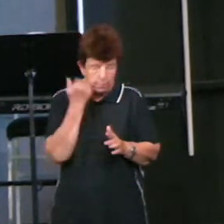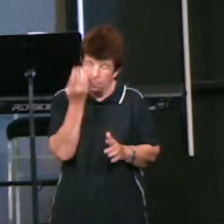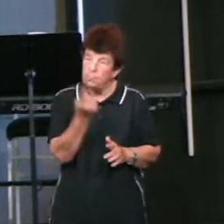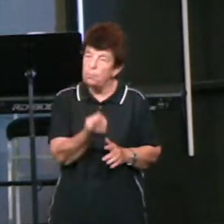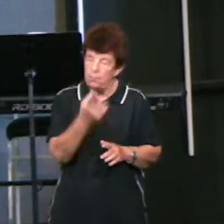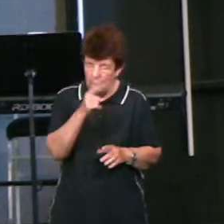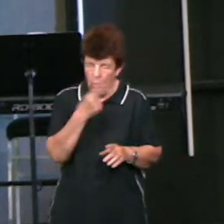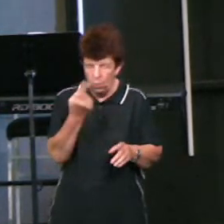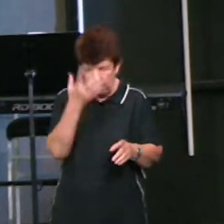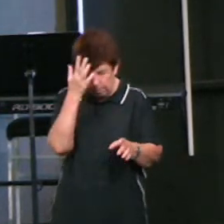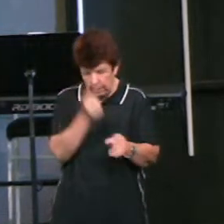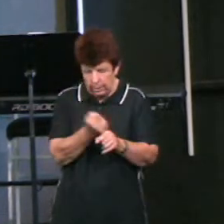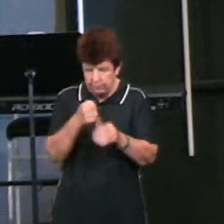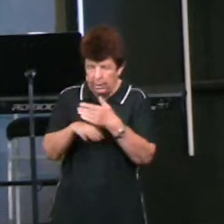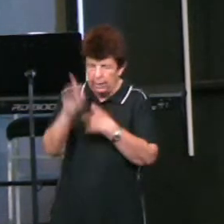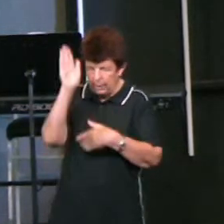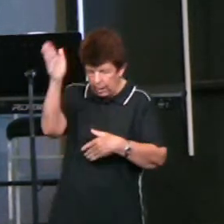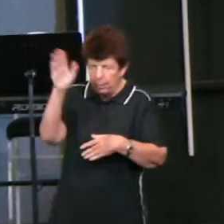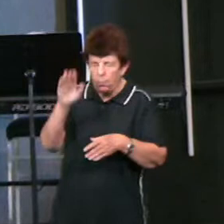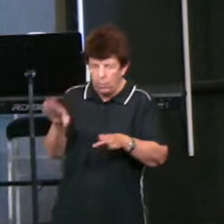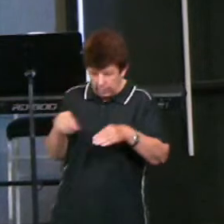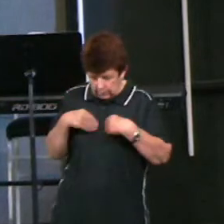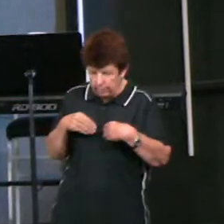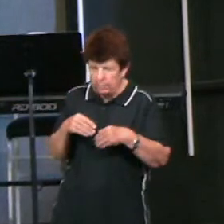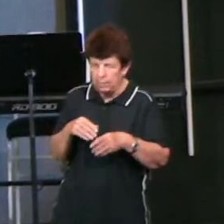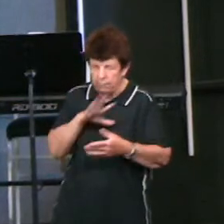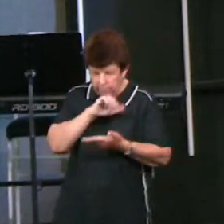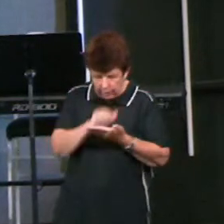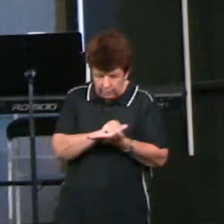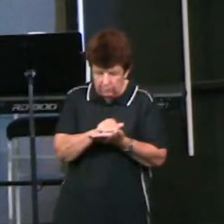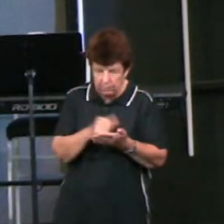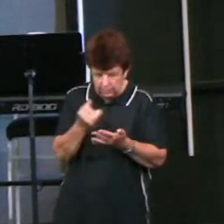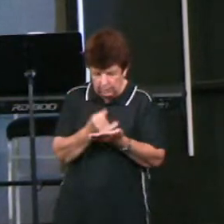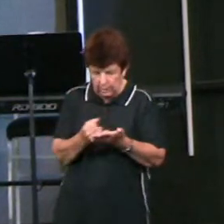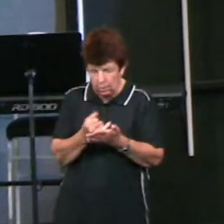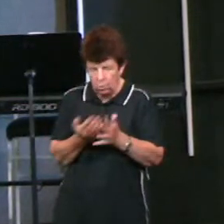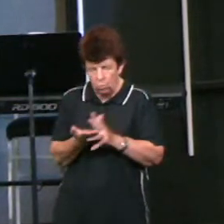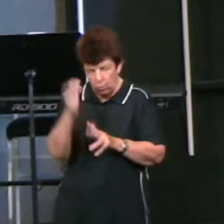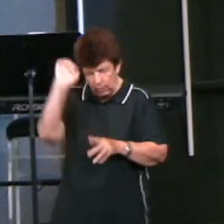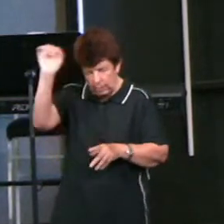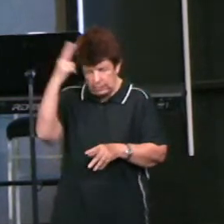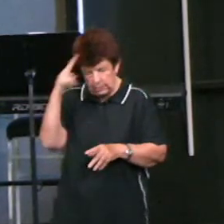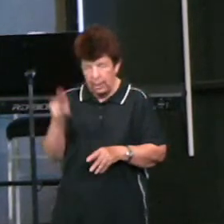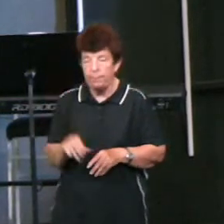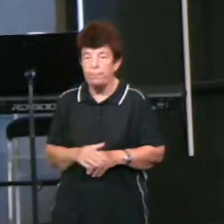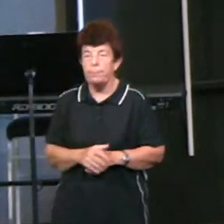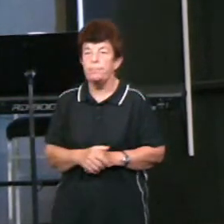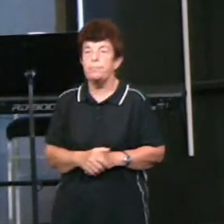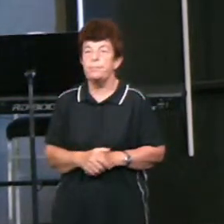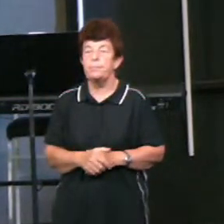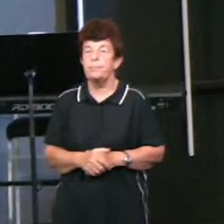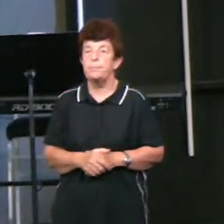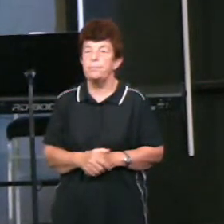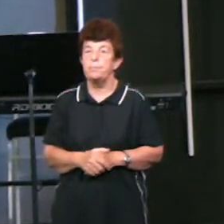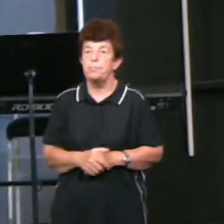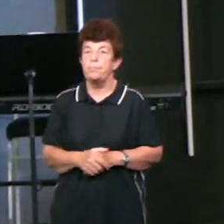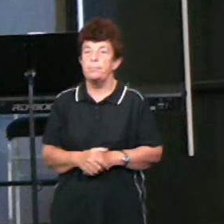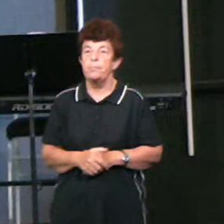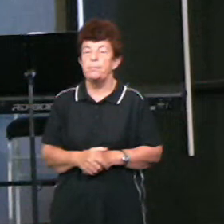everyone who believes in him receives forgiveness of sins through his name.